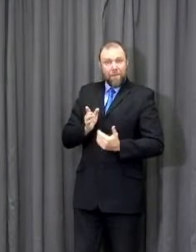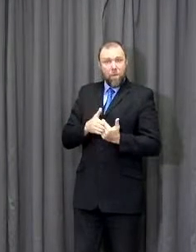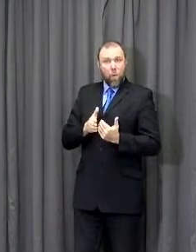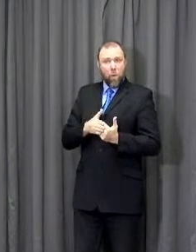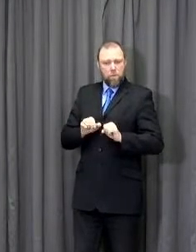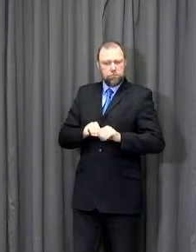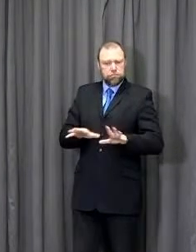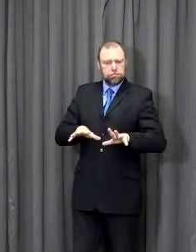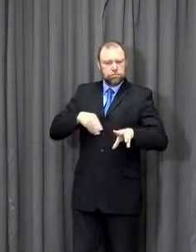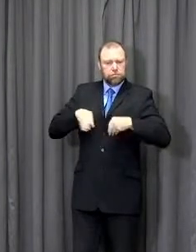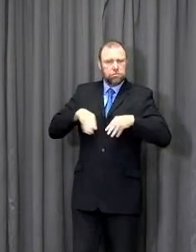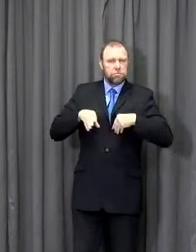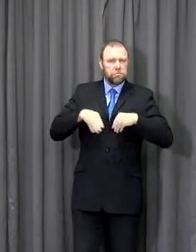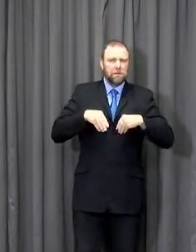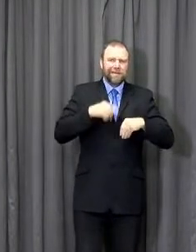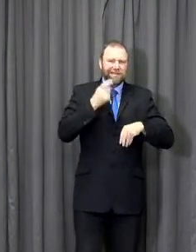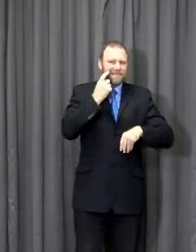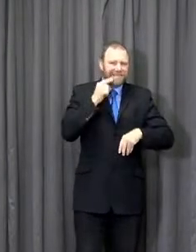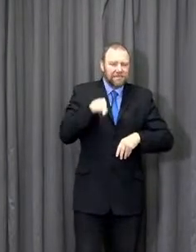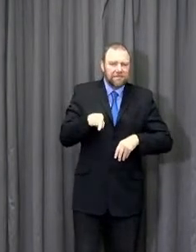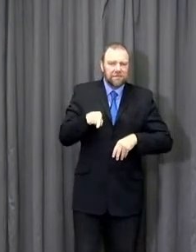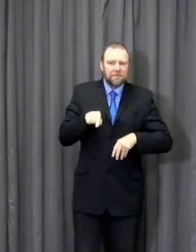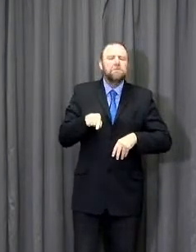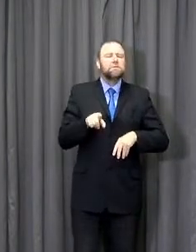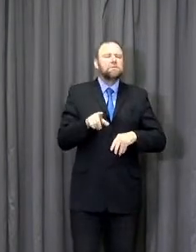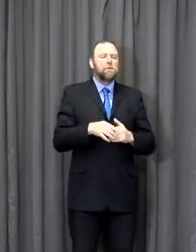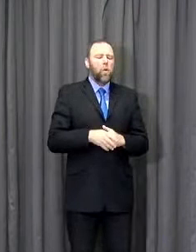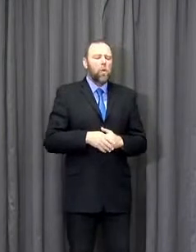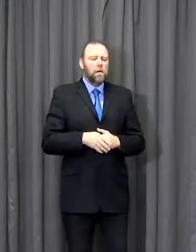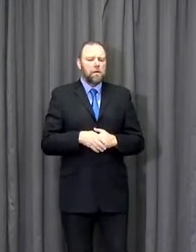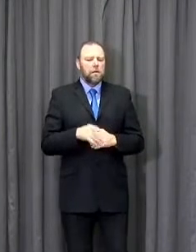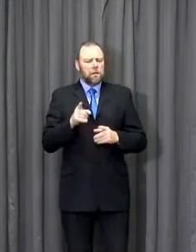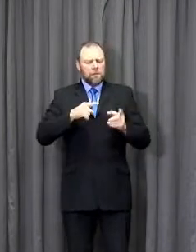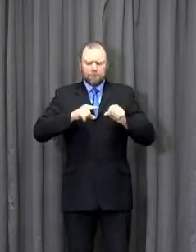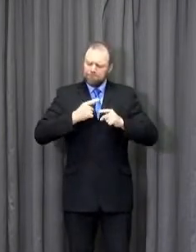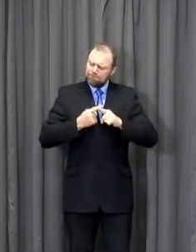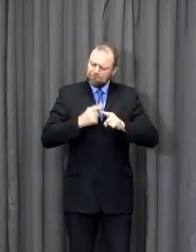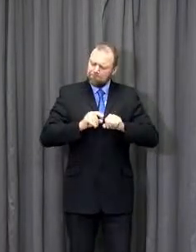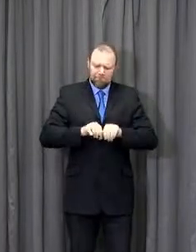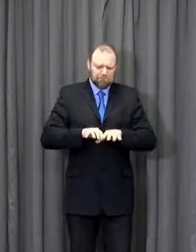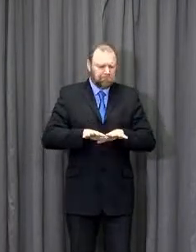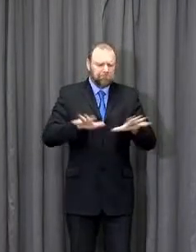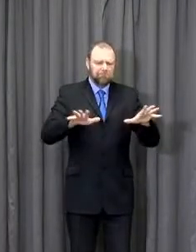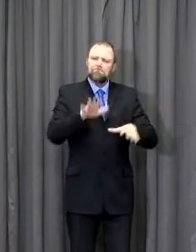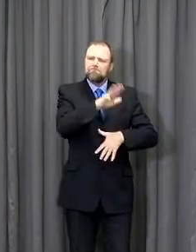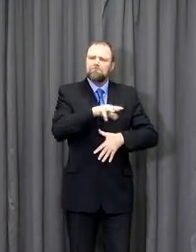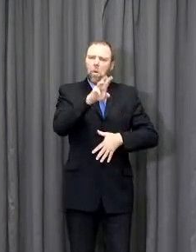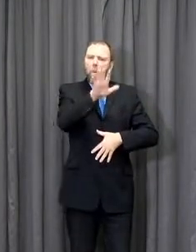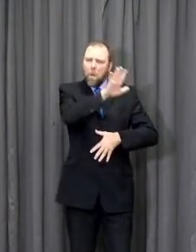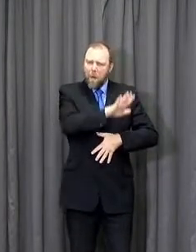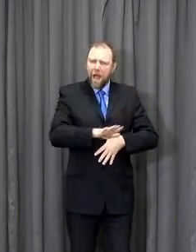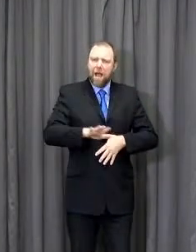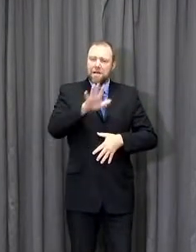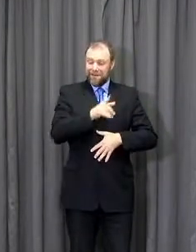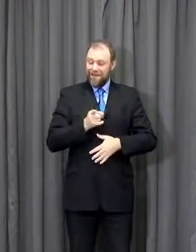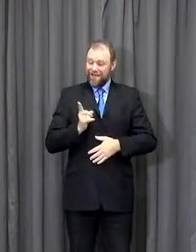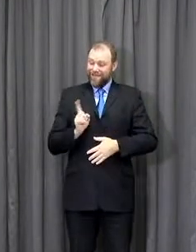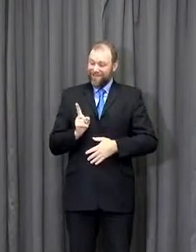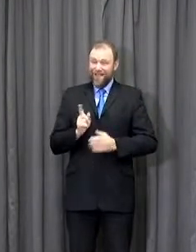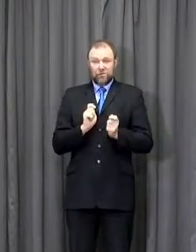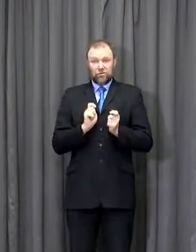that were previously circulating. Since it's emerged, it's quickly spread across Wales and become the dominant strain in most parts of the